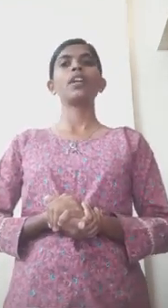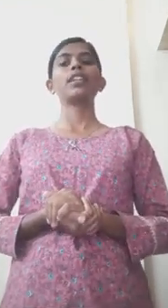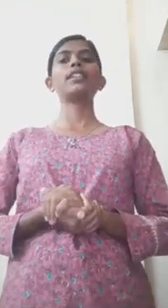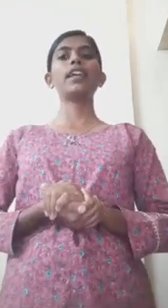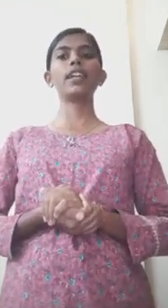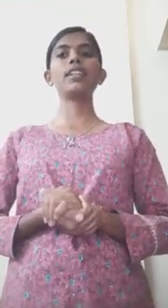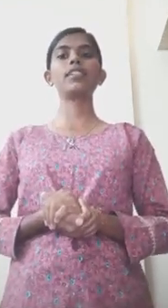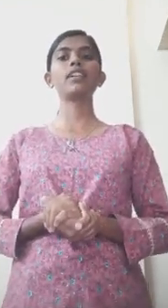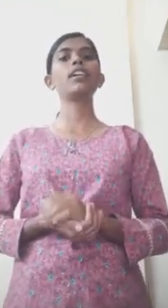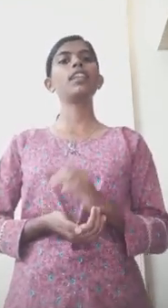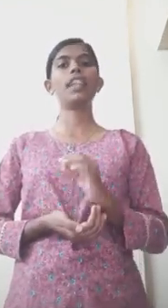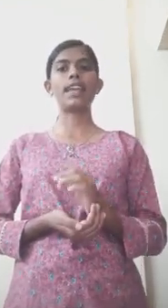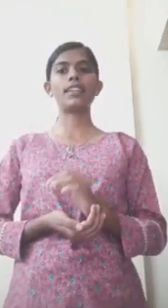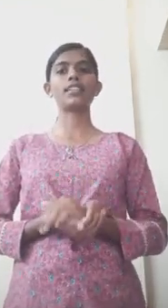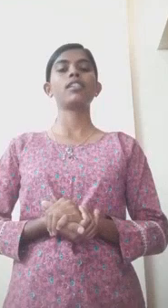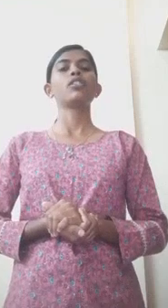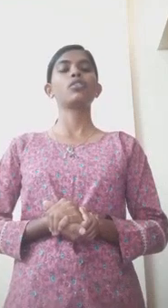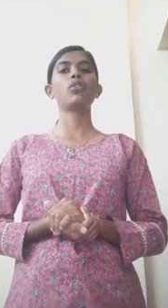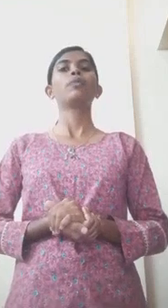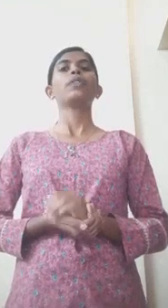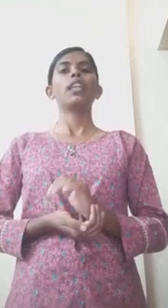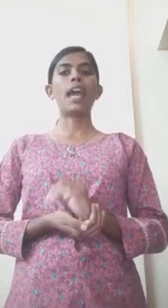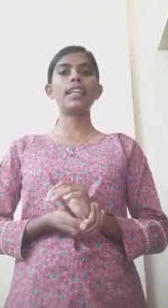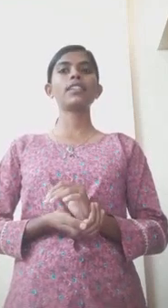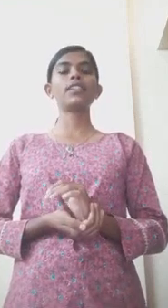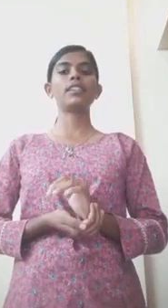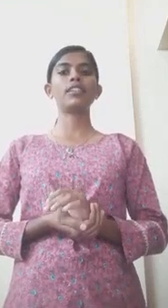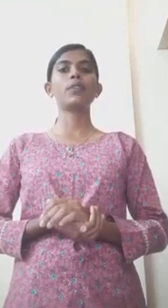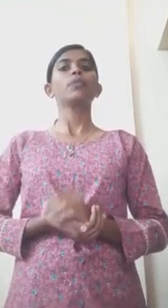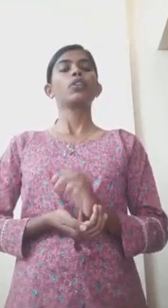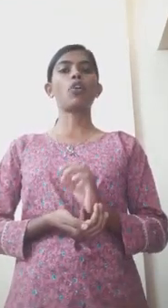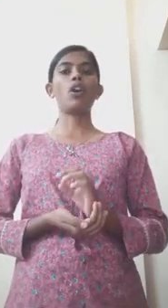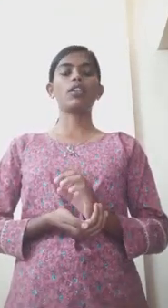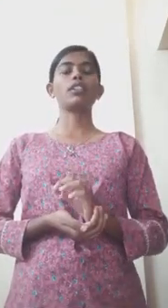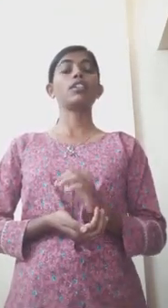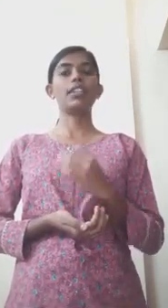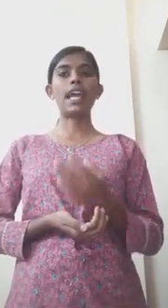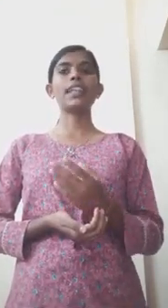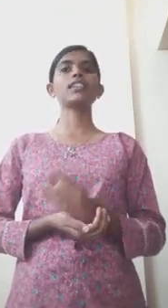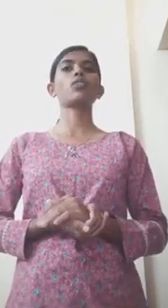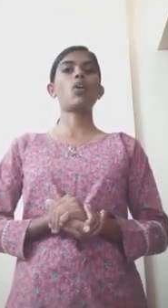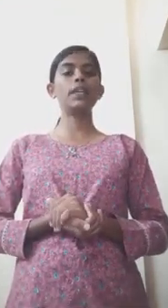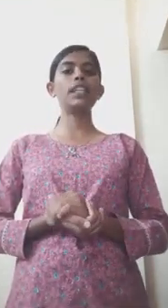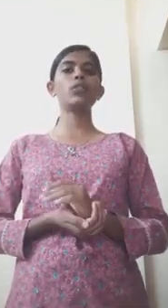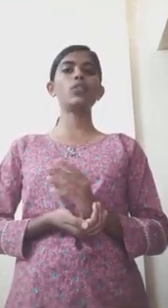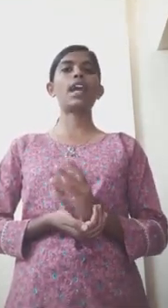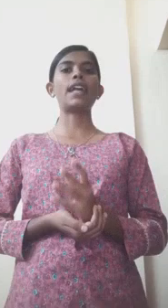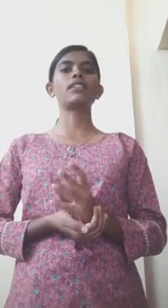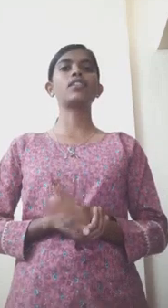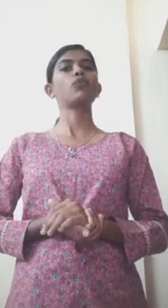Then second is the larynx. So larynx is the larynx, commonly known as the